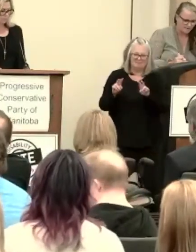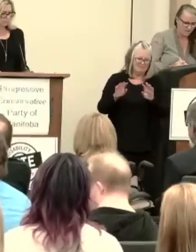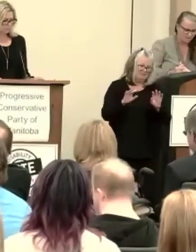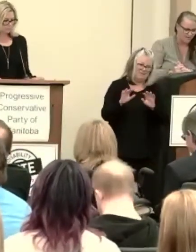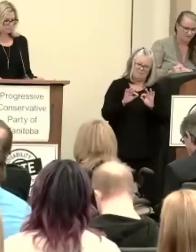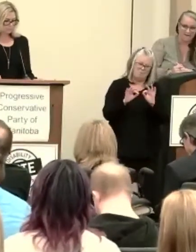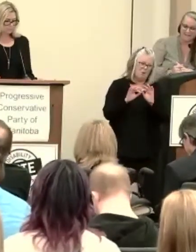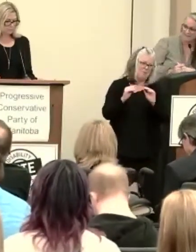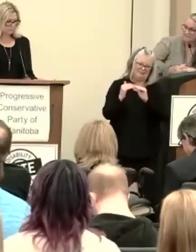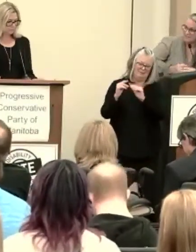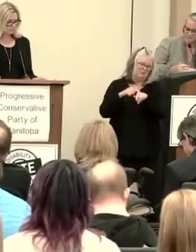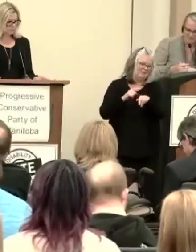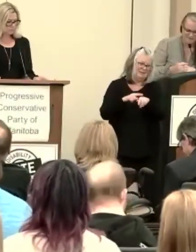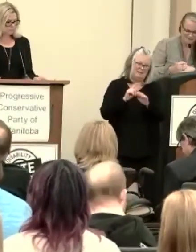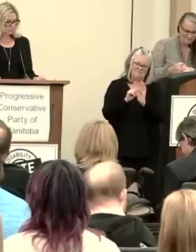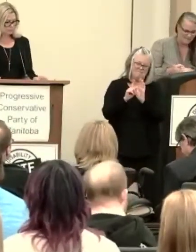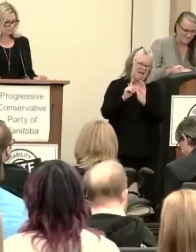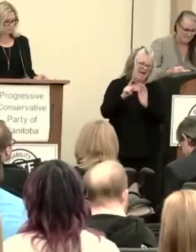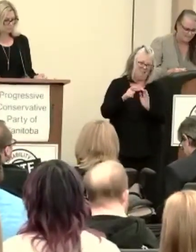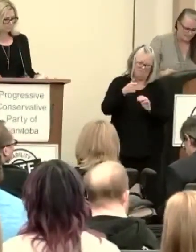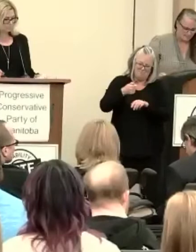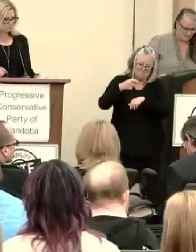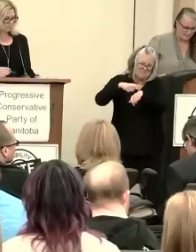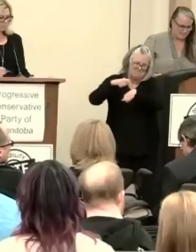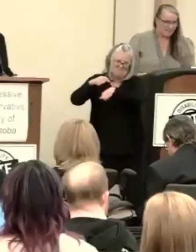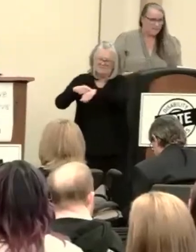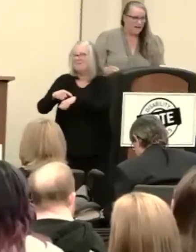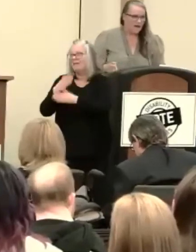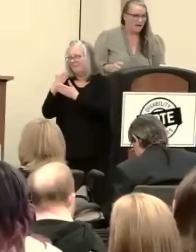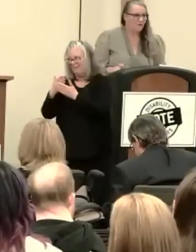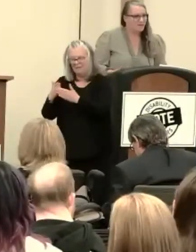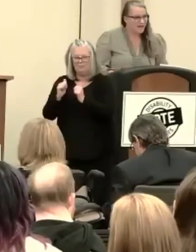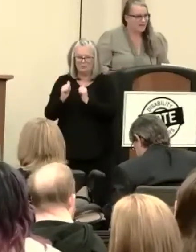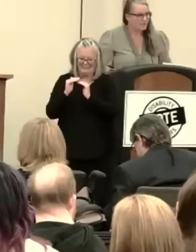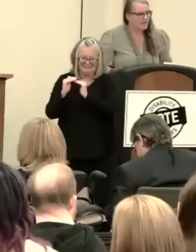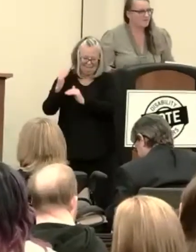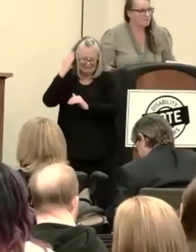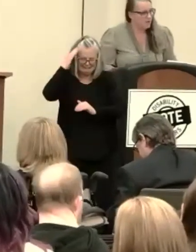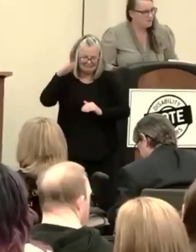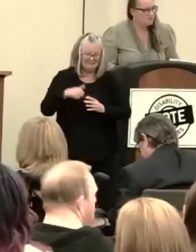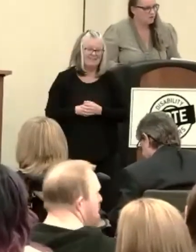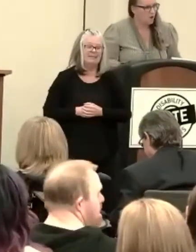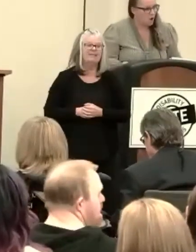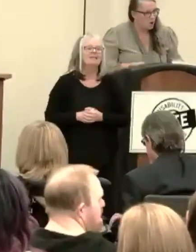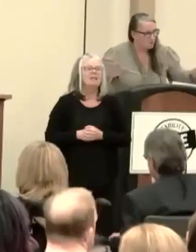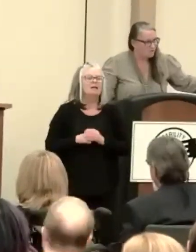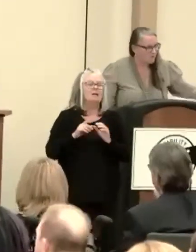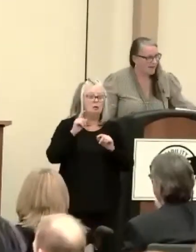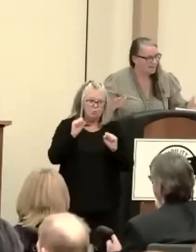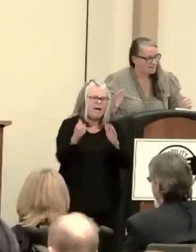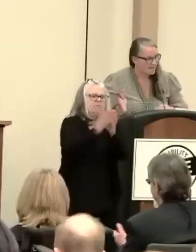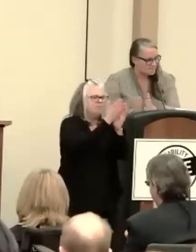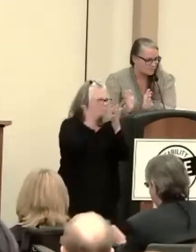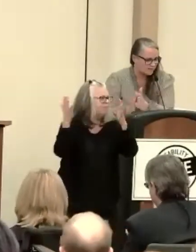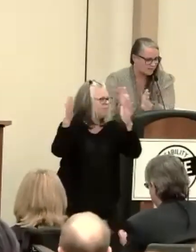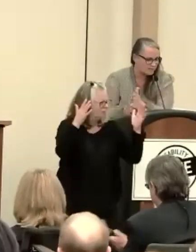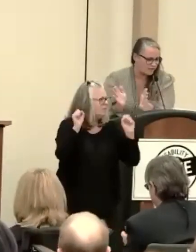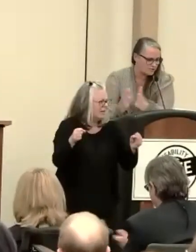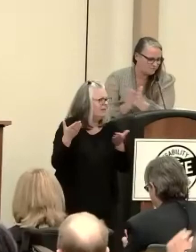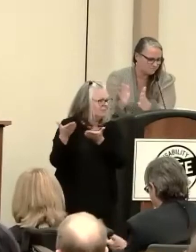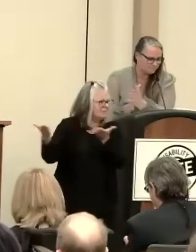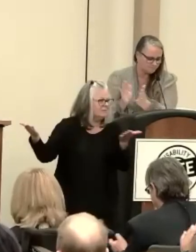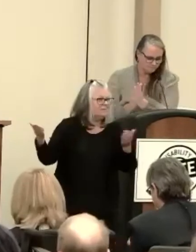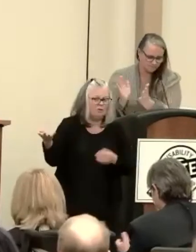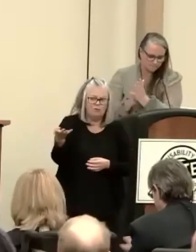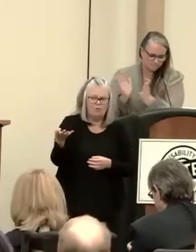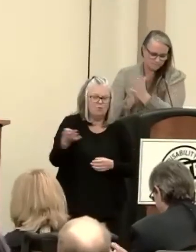completely fair. And thank you, candidates. I know we're trying to keep it tight. We can have a round of applause for all of the candidates answering the first